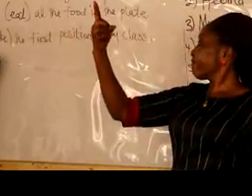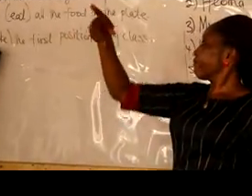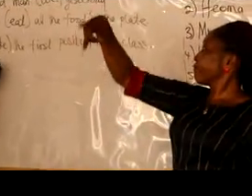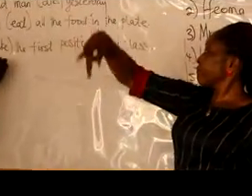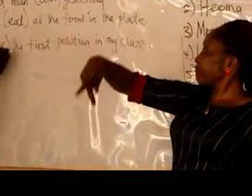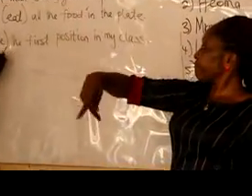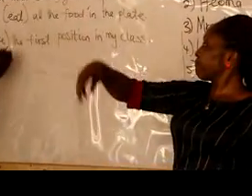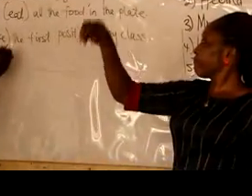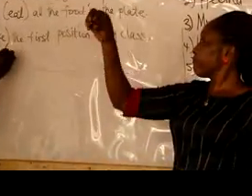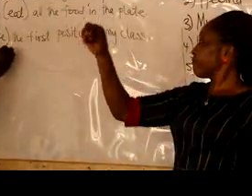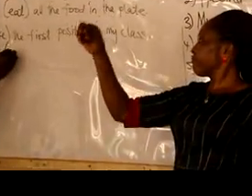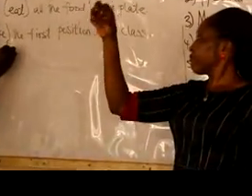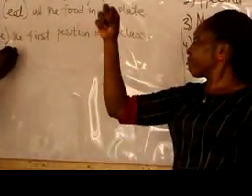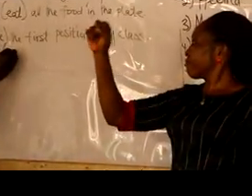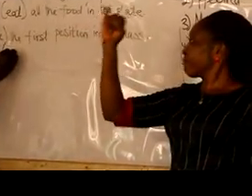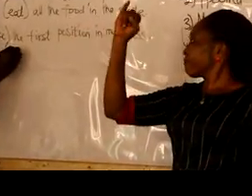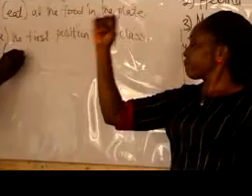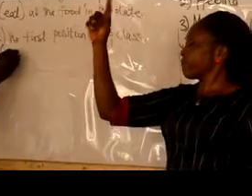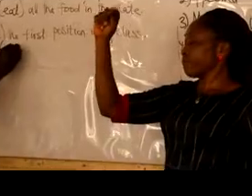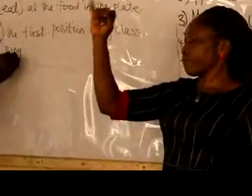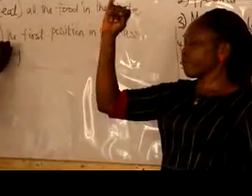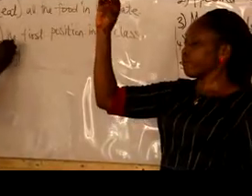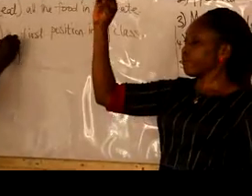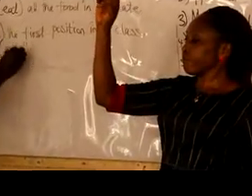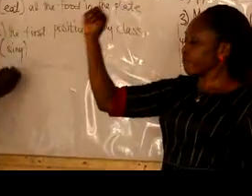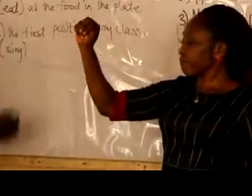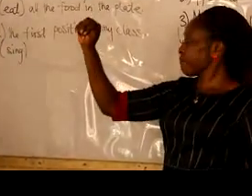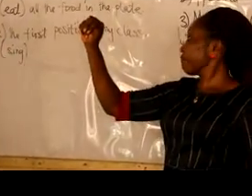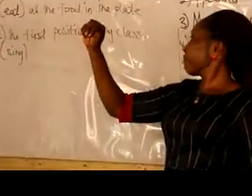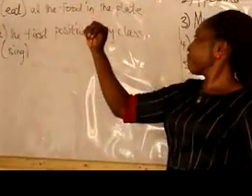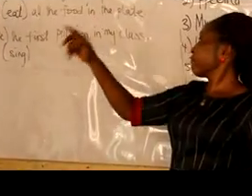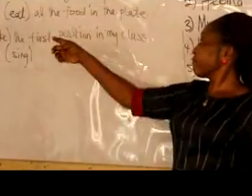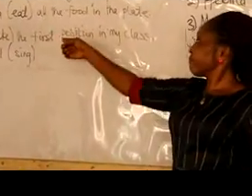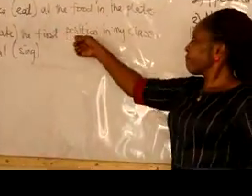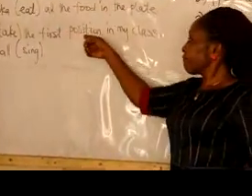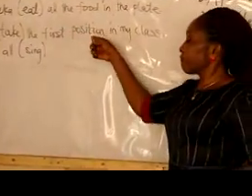all in bracket sing